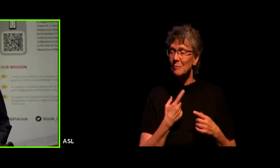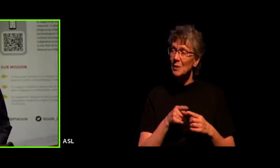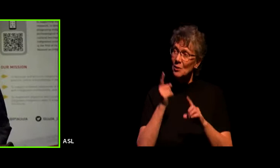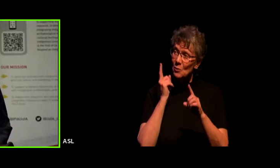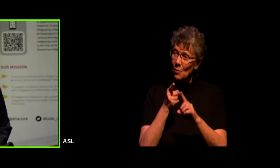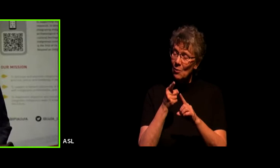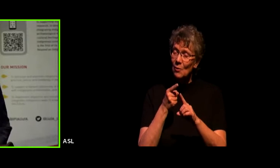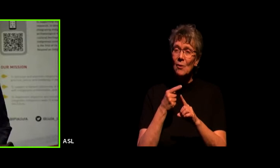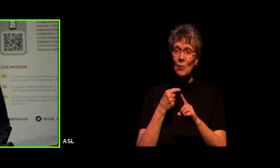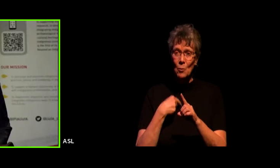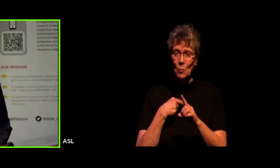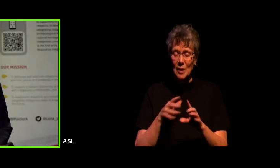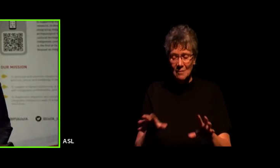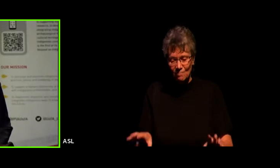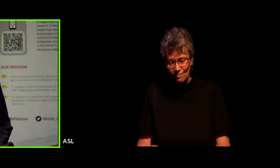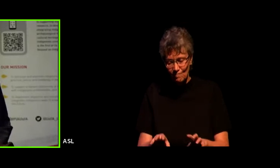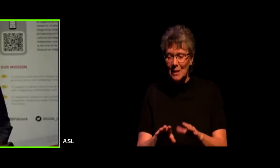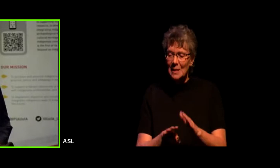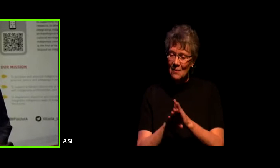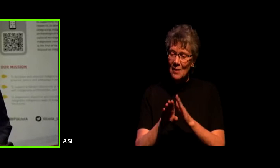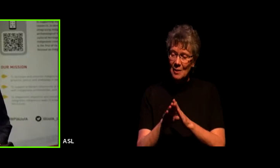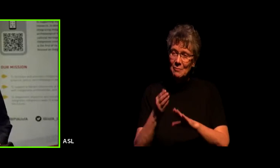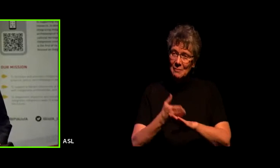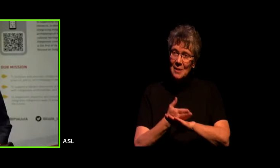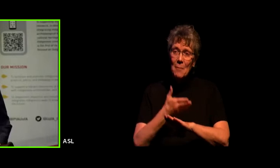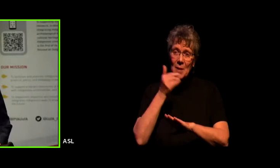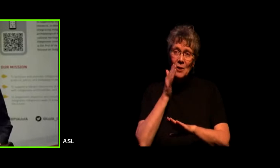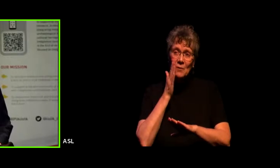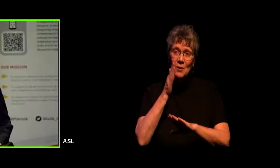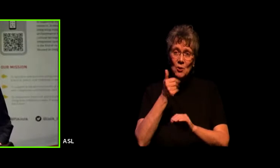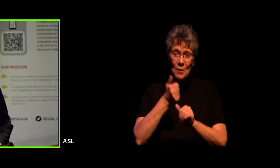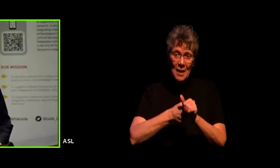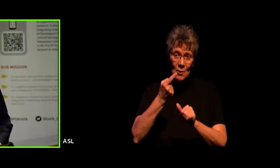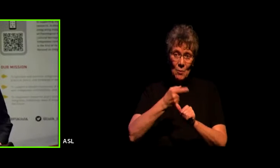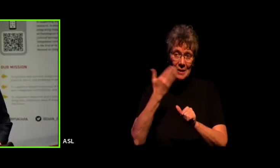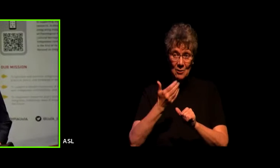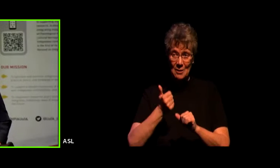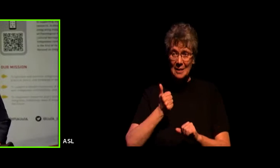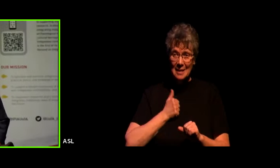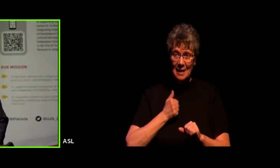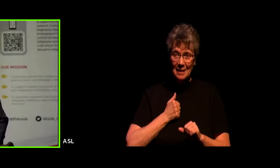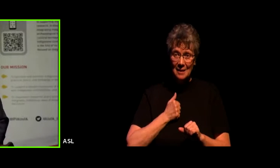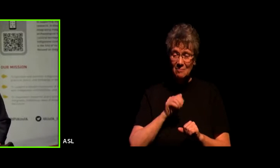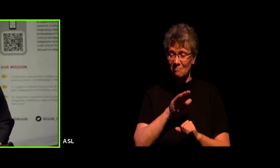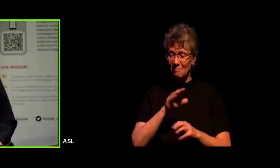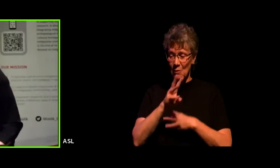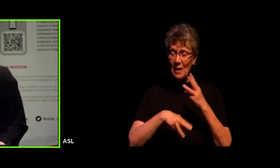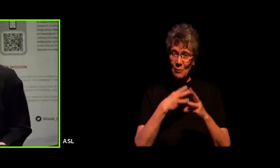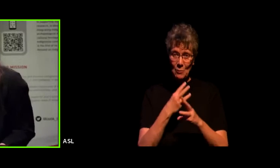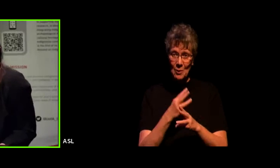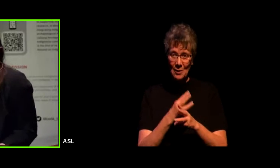ultimately we can build a better future for everyone in Canada and beyond. So hi, and thank you for listening.